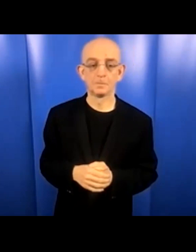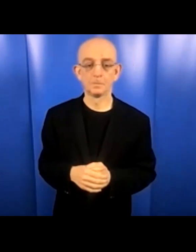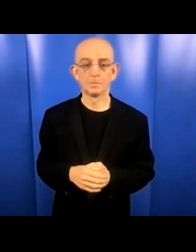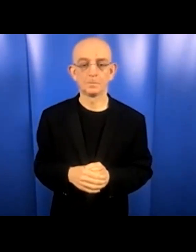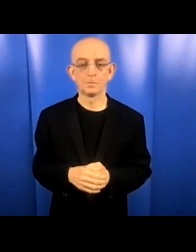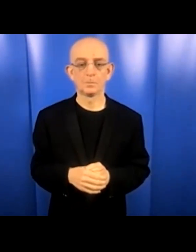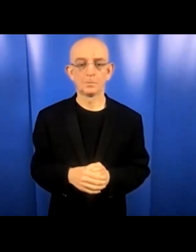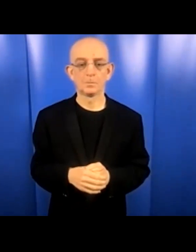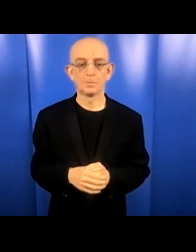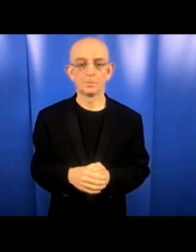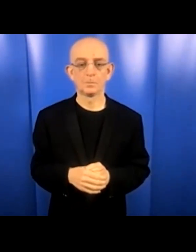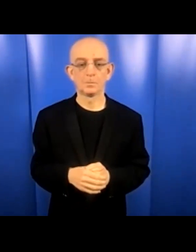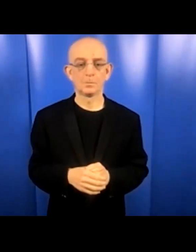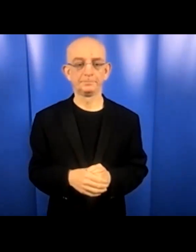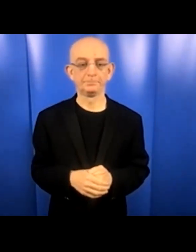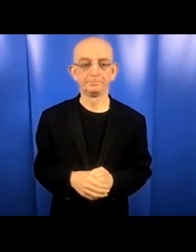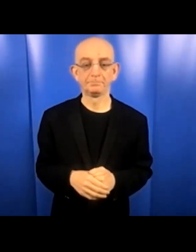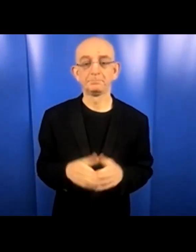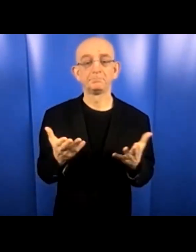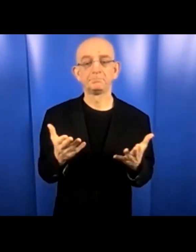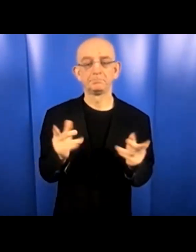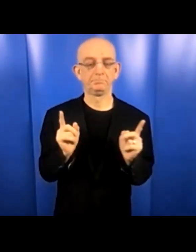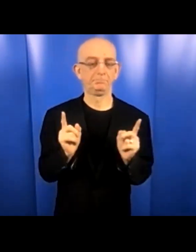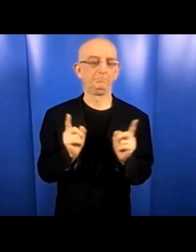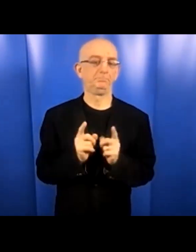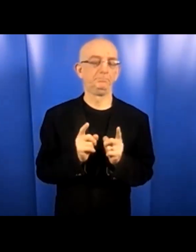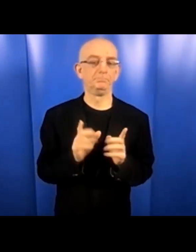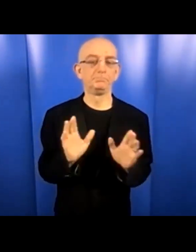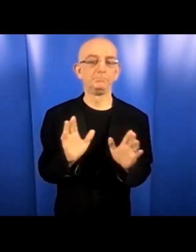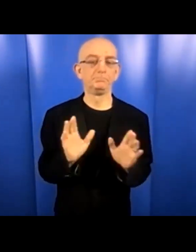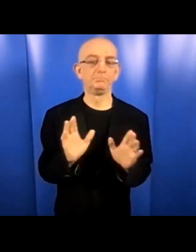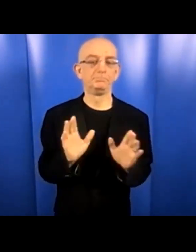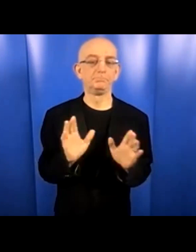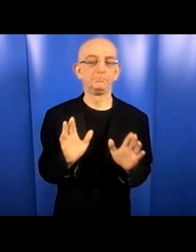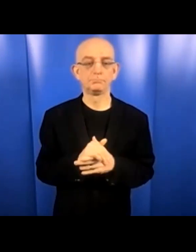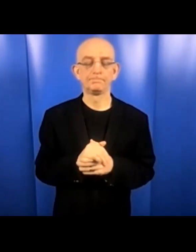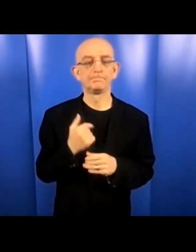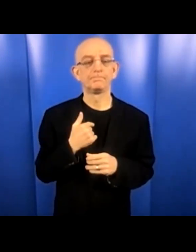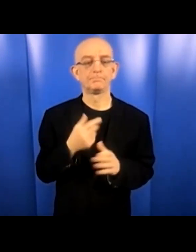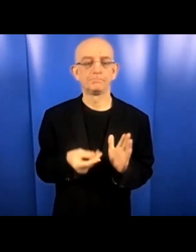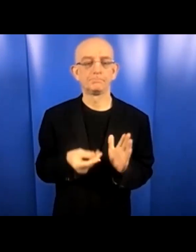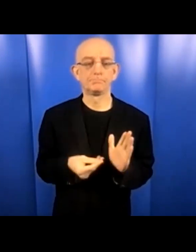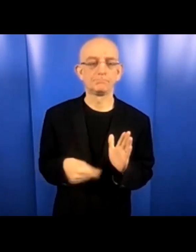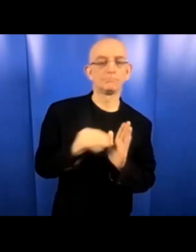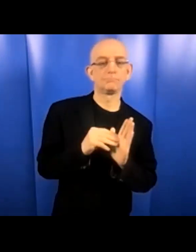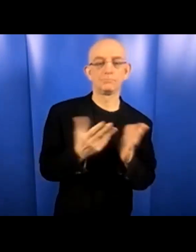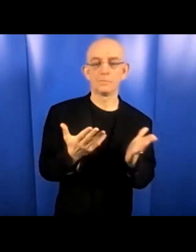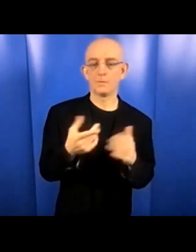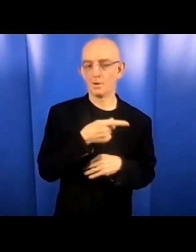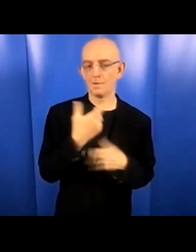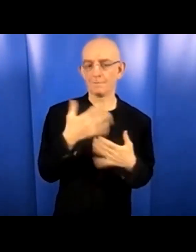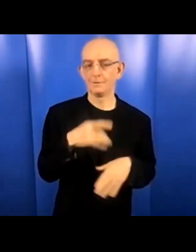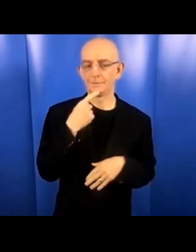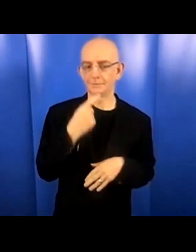Yeah, just to add on what Deborah has said, I just wanted to highlight that what we